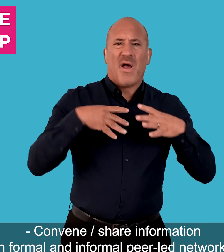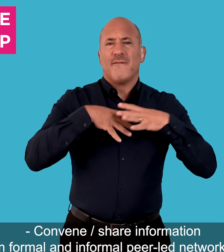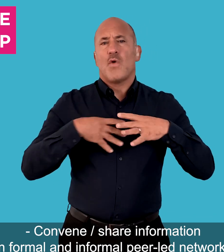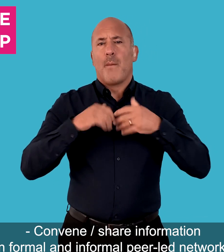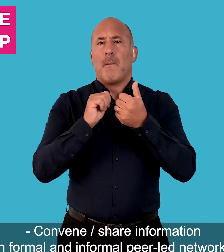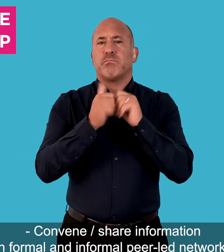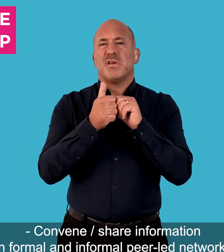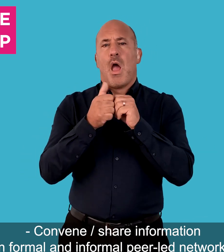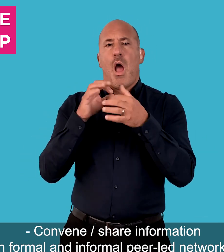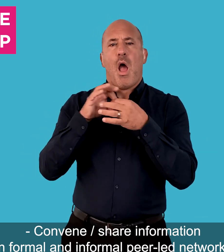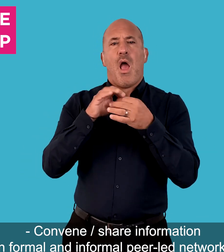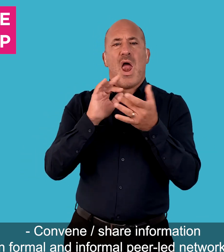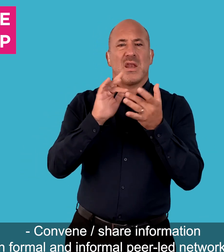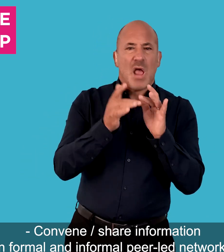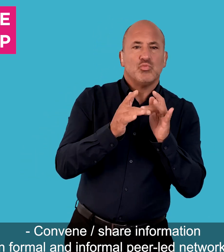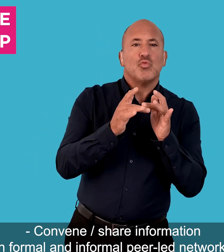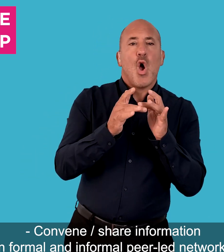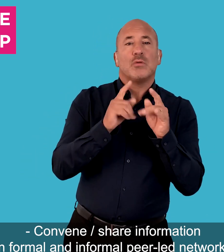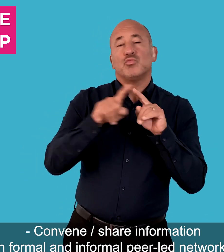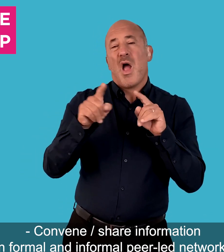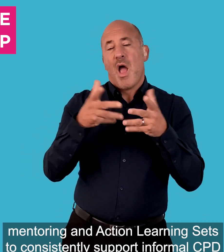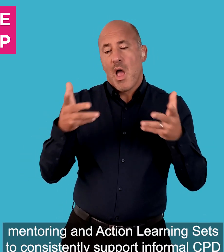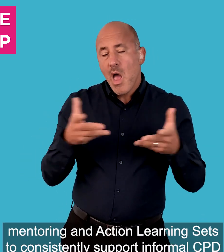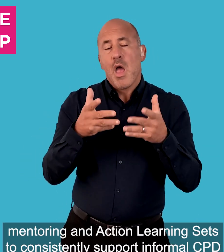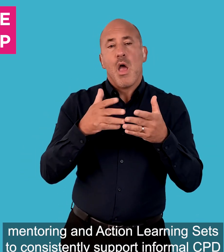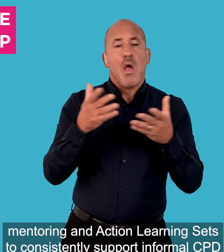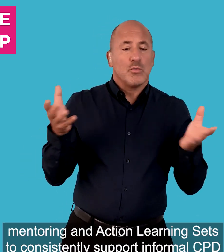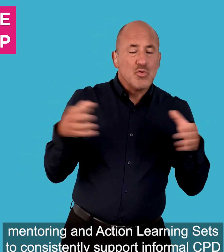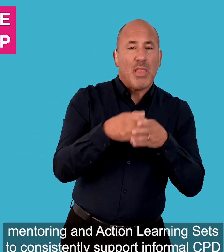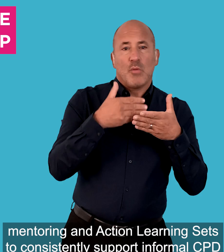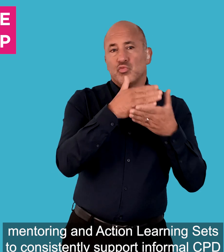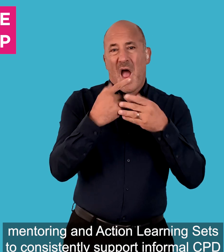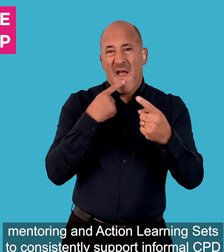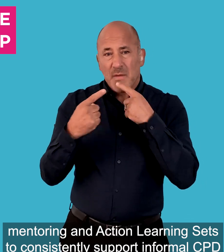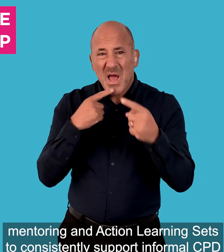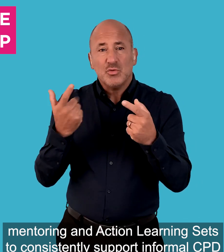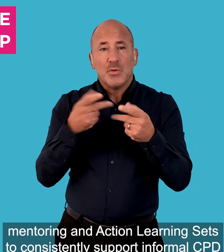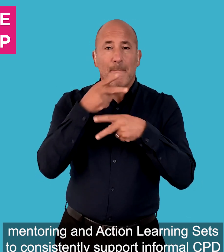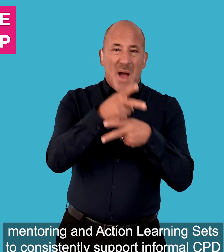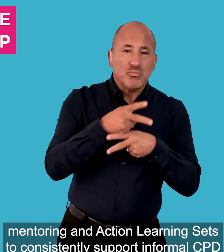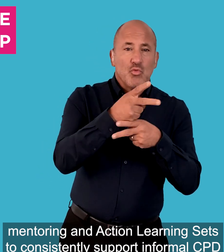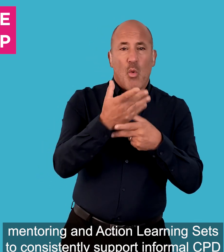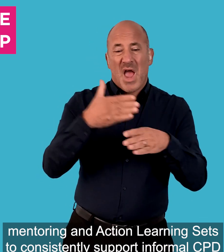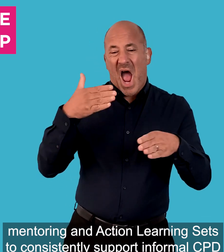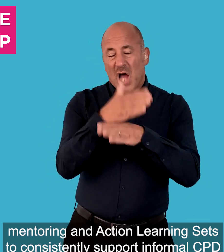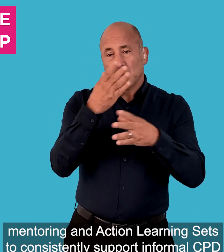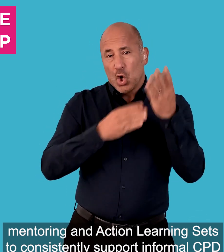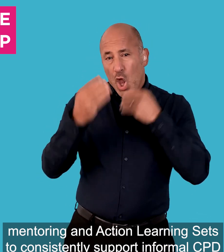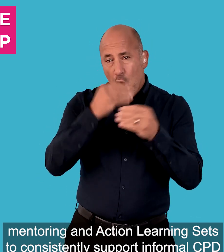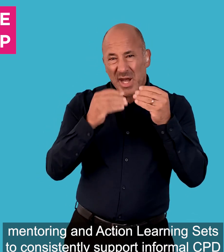Convene/share information on formal and informal peer-led networks. Mentoring and action learning sets to consistently